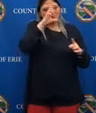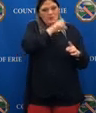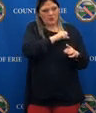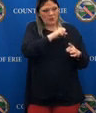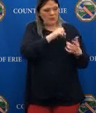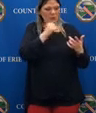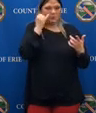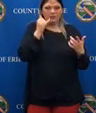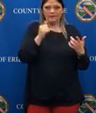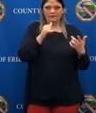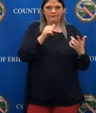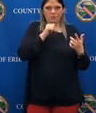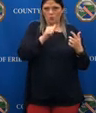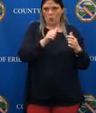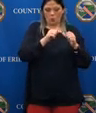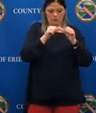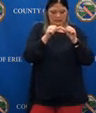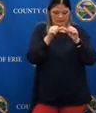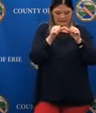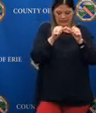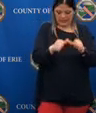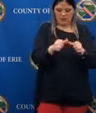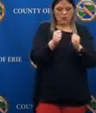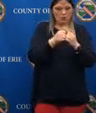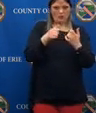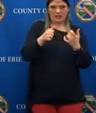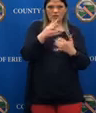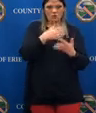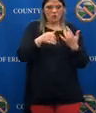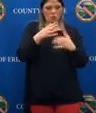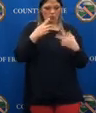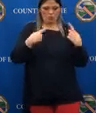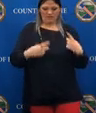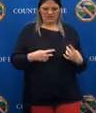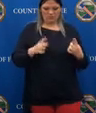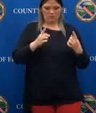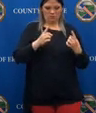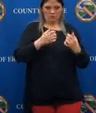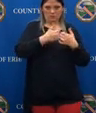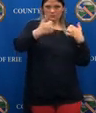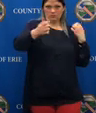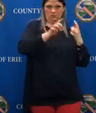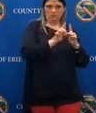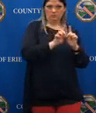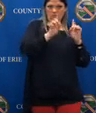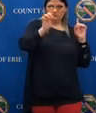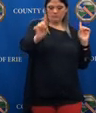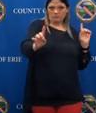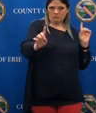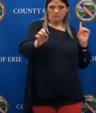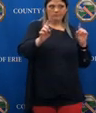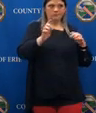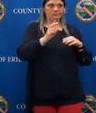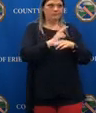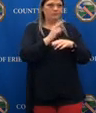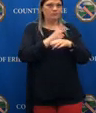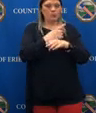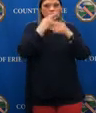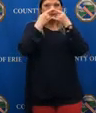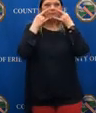don't keep going with our social distancing or physical distancing and wearing facial covers